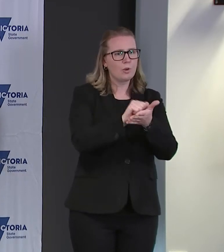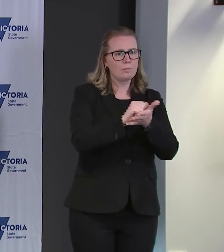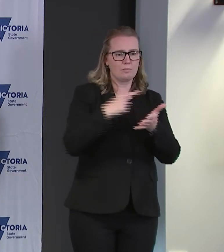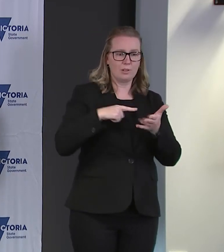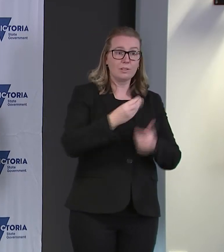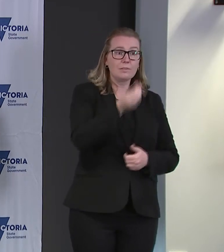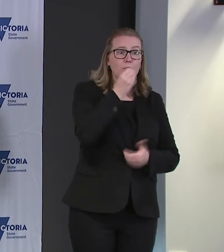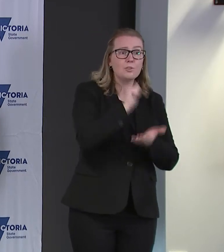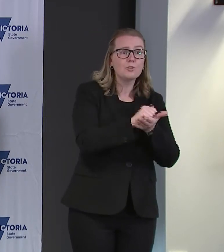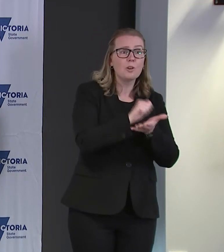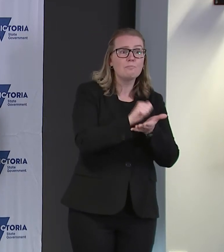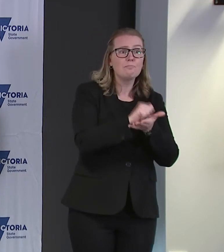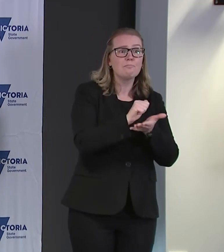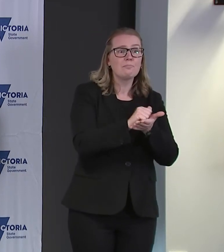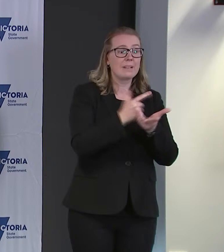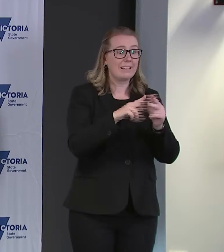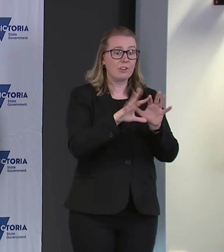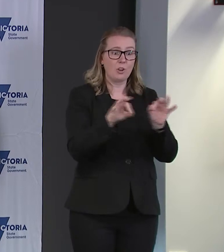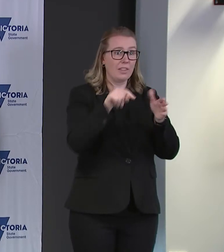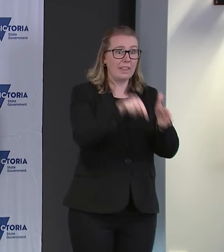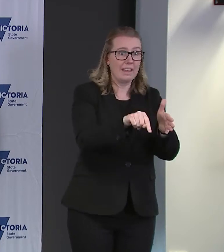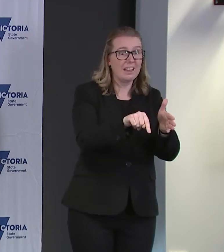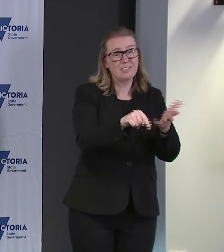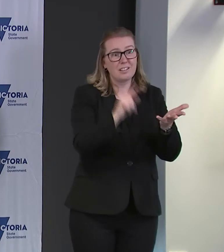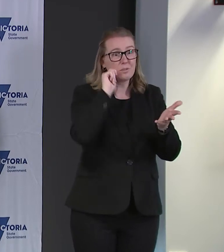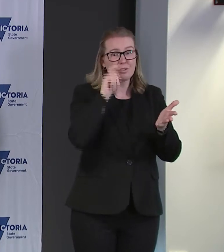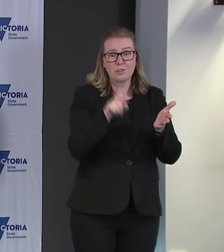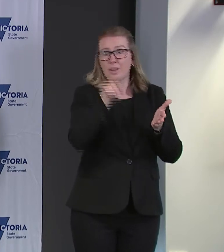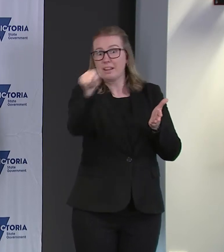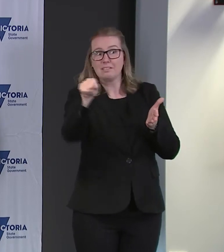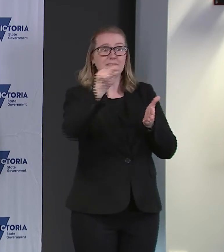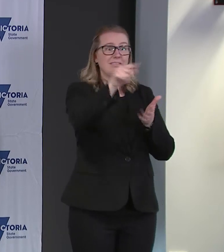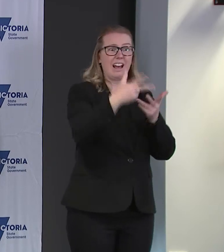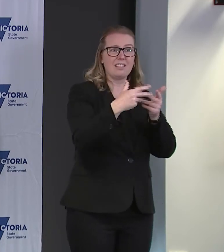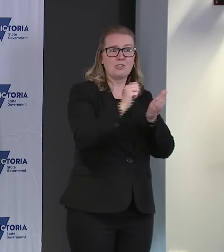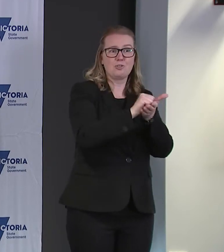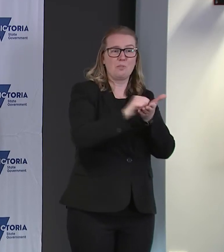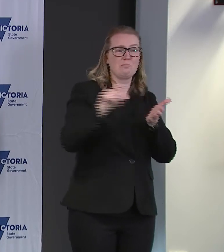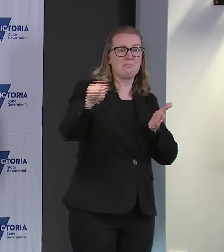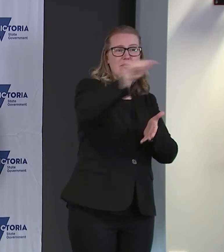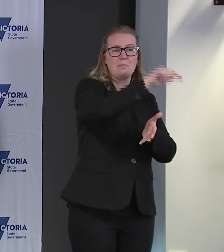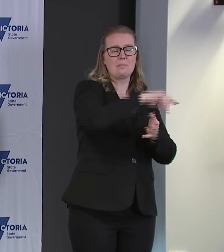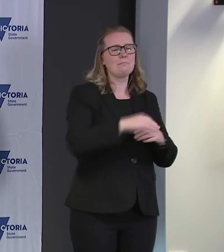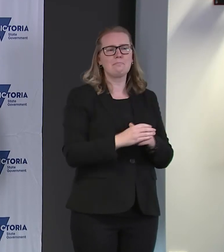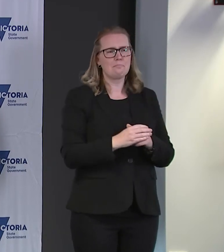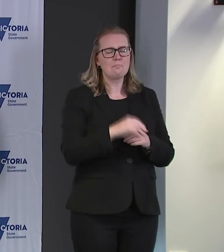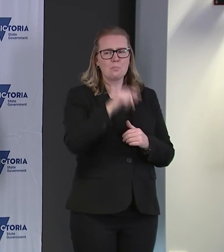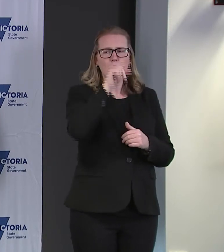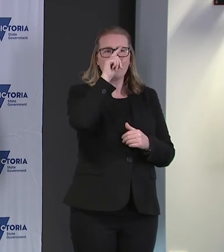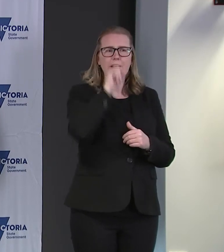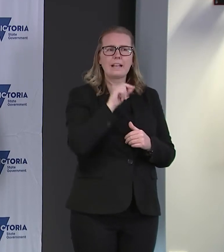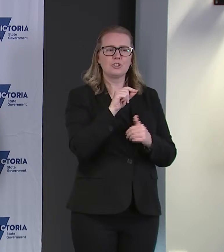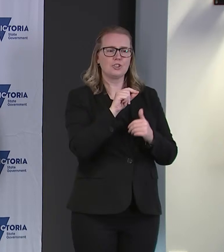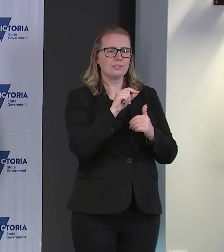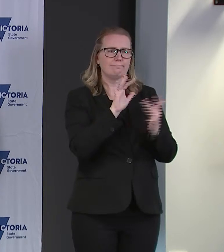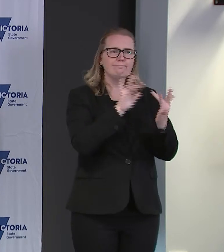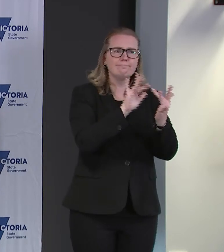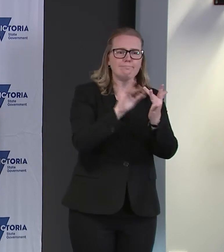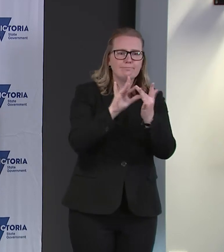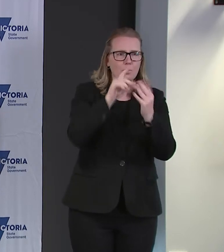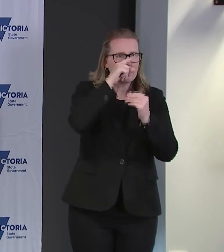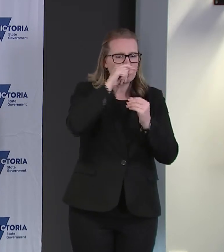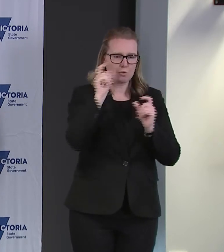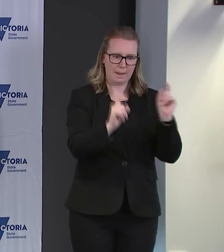and they would go elsewhere. It's actually a good opportunity to engage the community there who regularly attend that